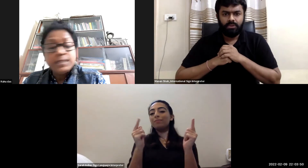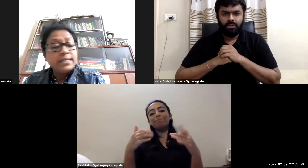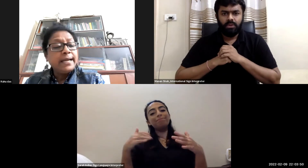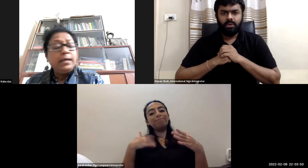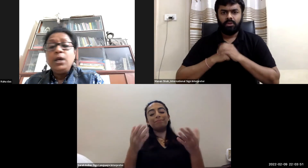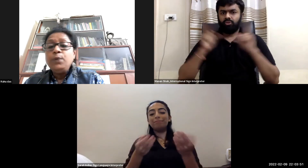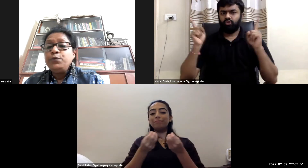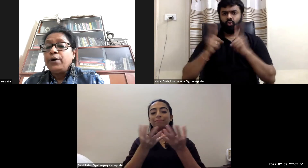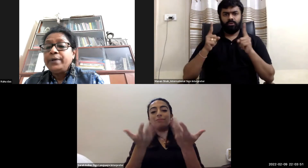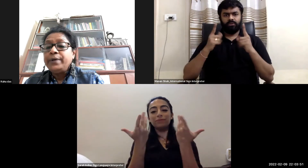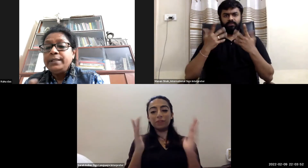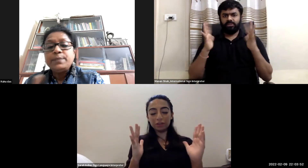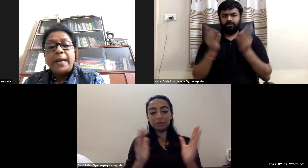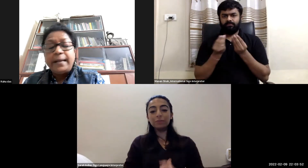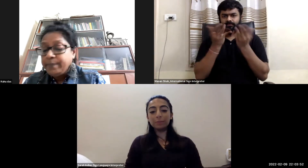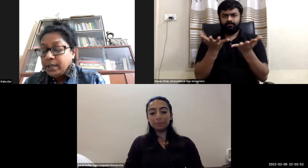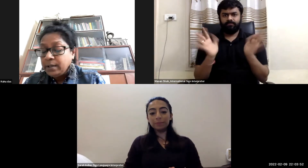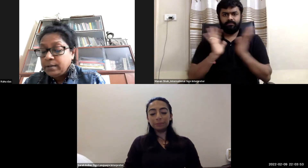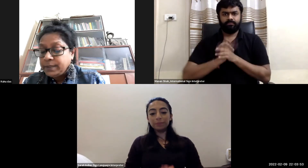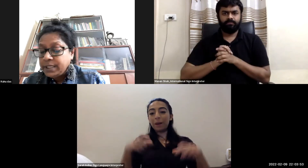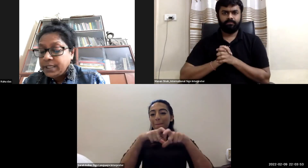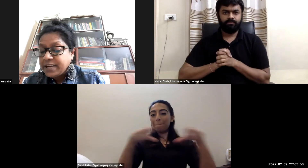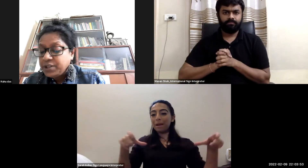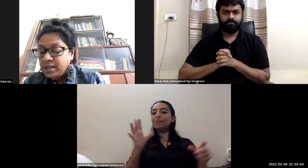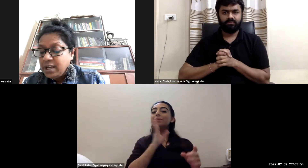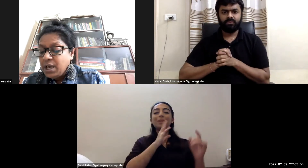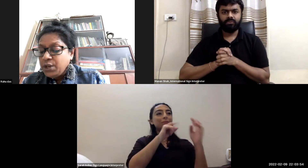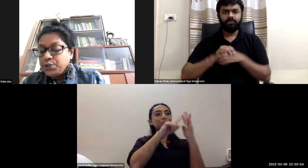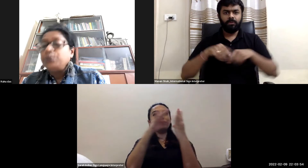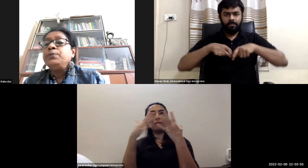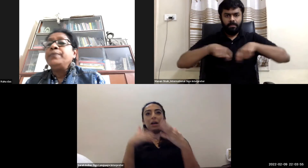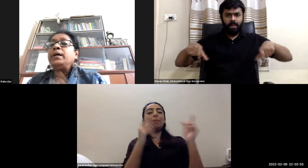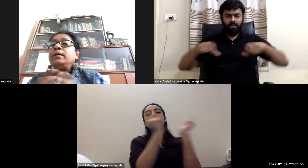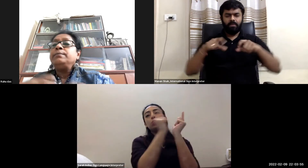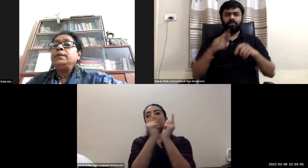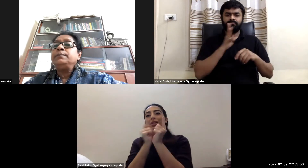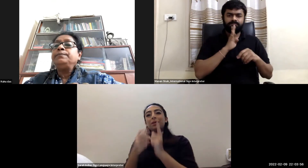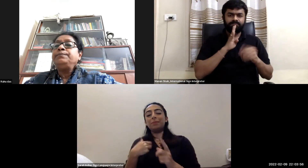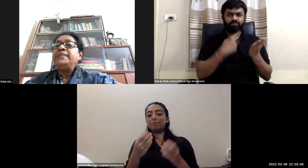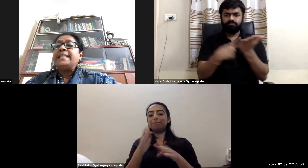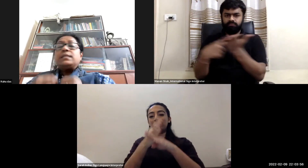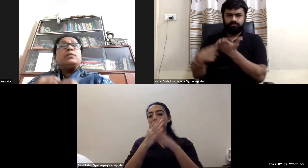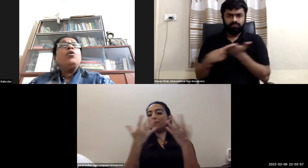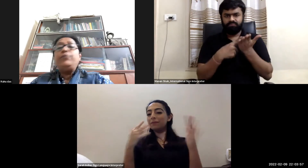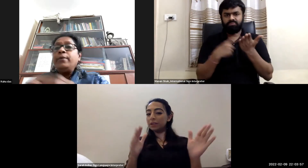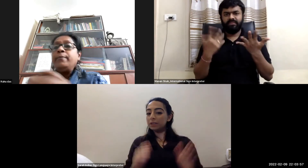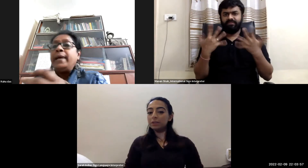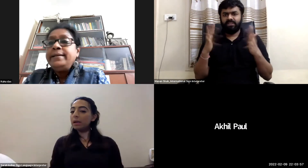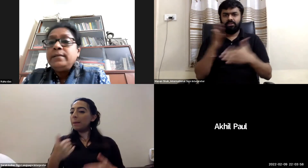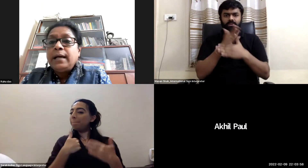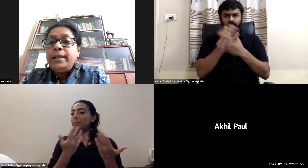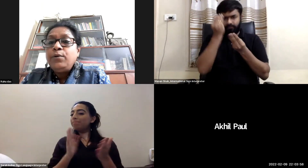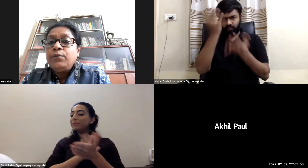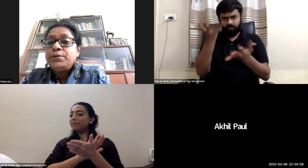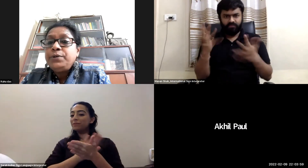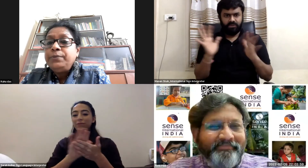That was in very short what the speakers had put forward in this panel discussion. So that's all from my